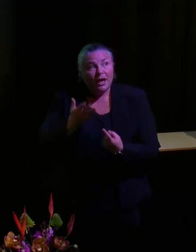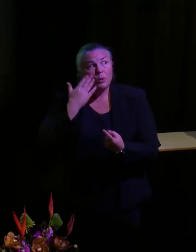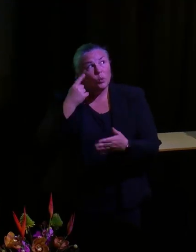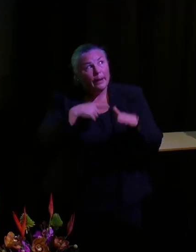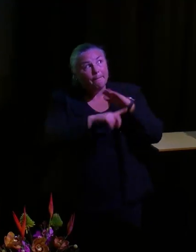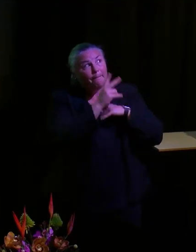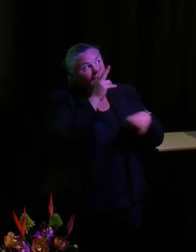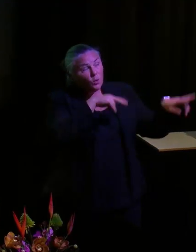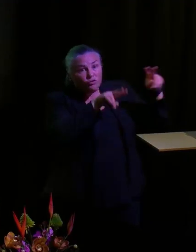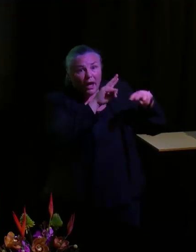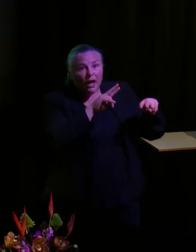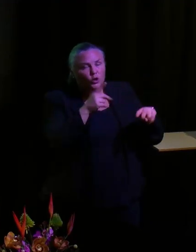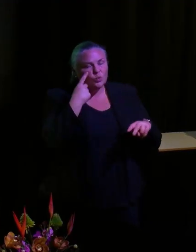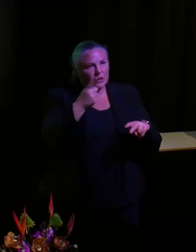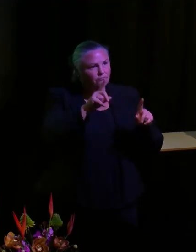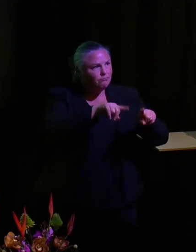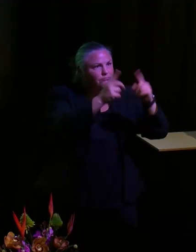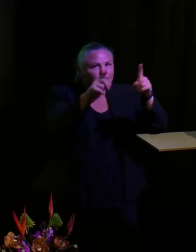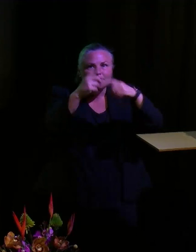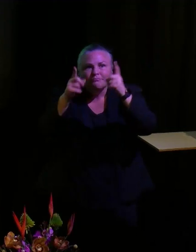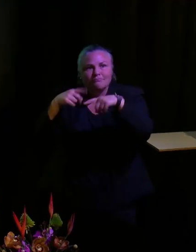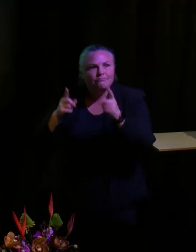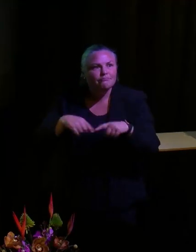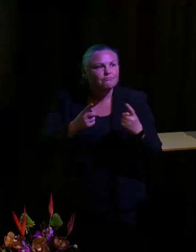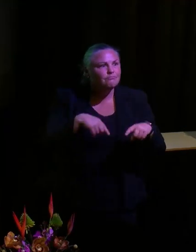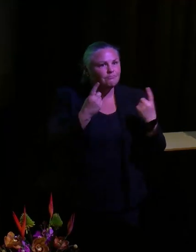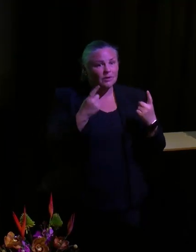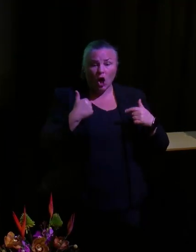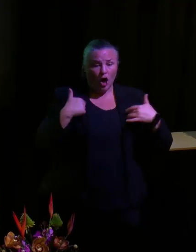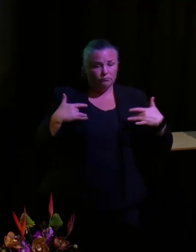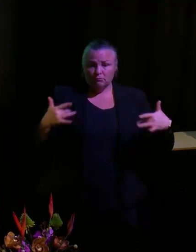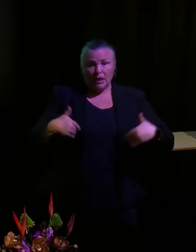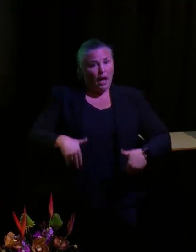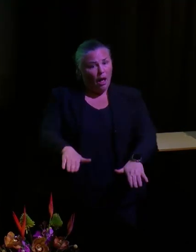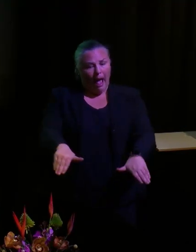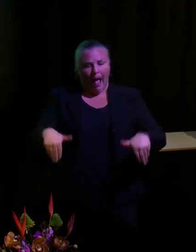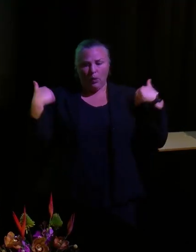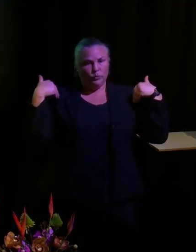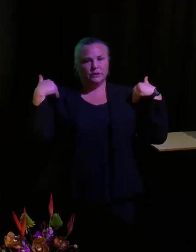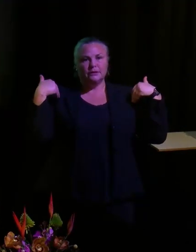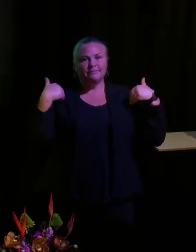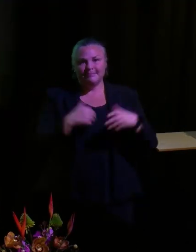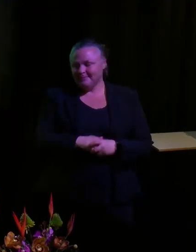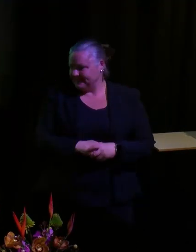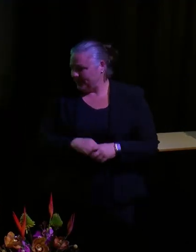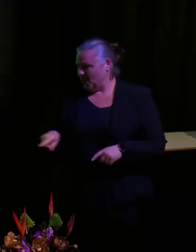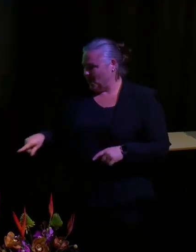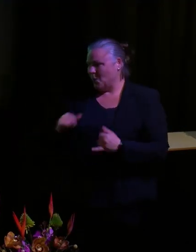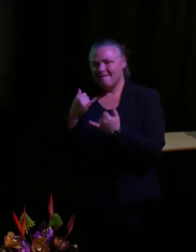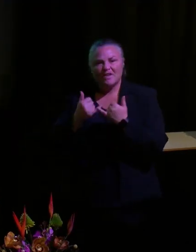exhibition, yeah, it worked by doing nothing. So, yeah. I love that. It's a very